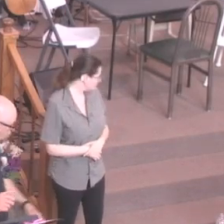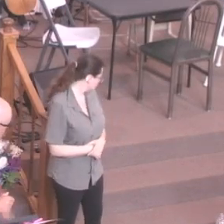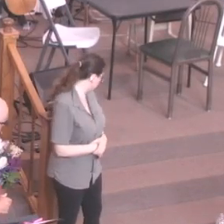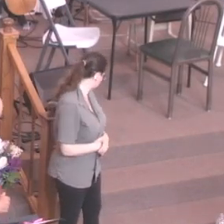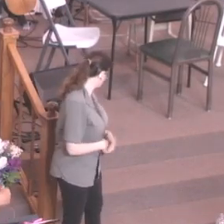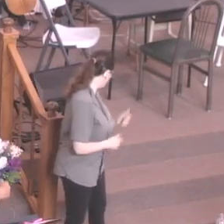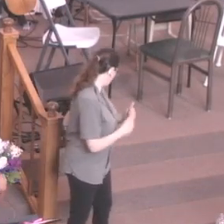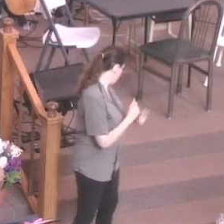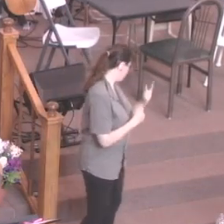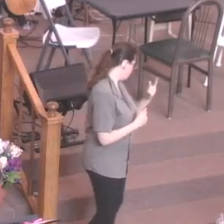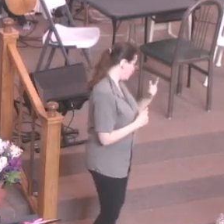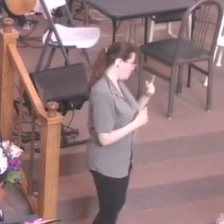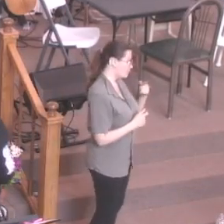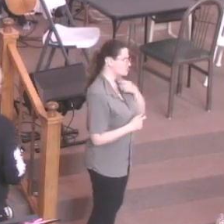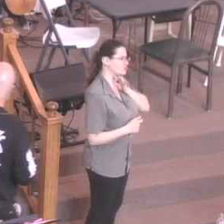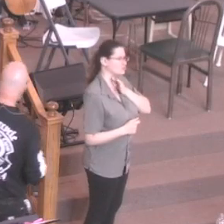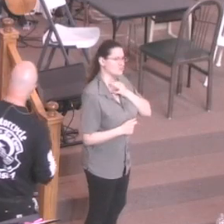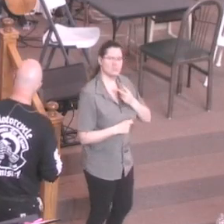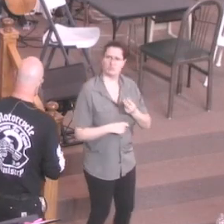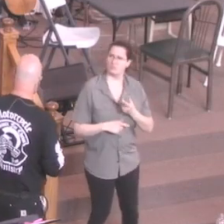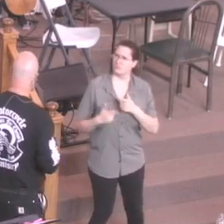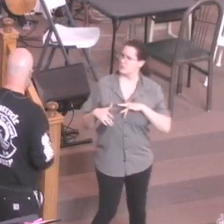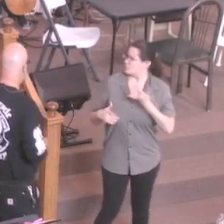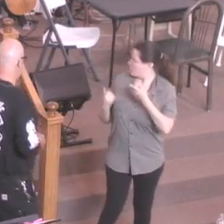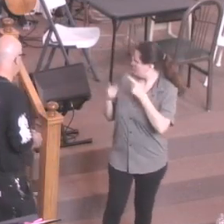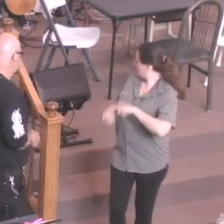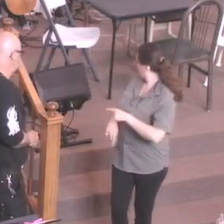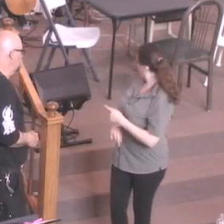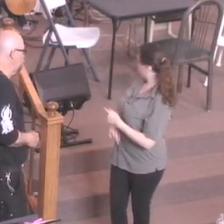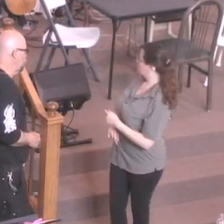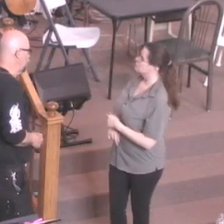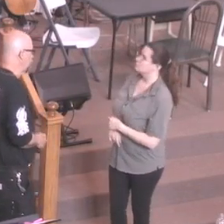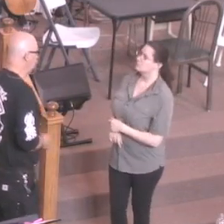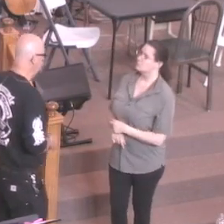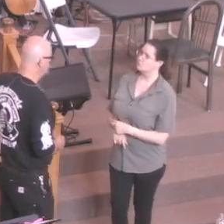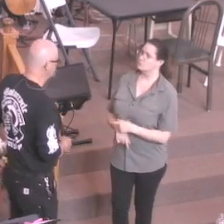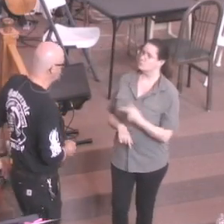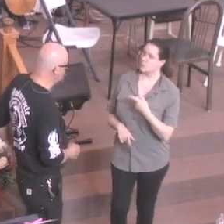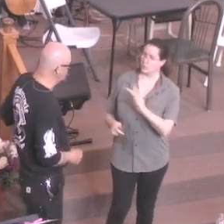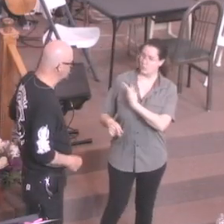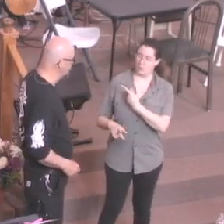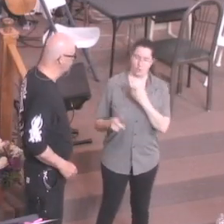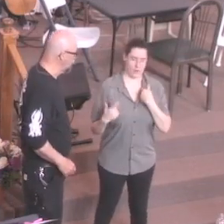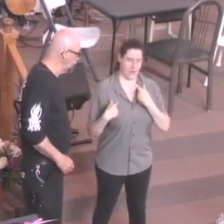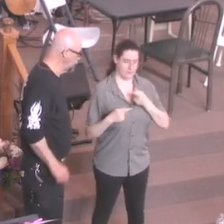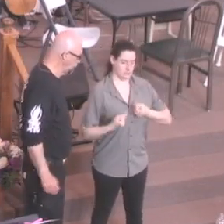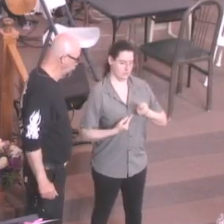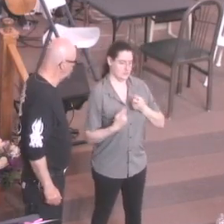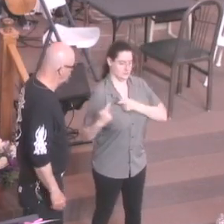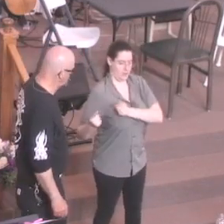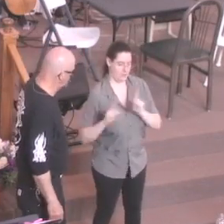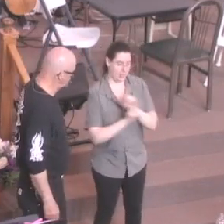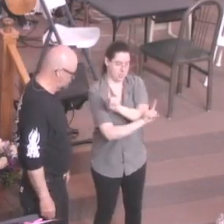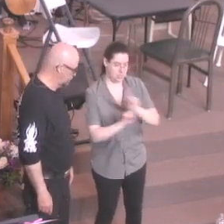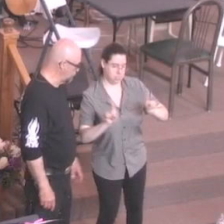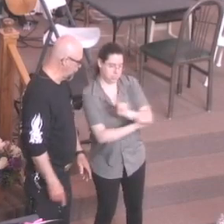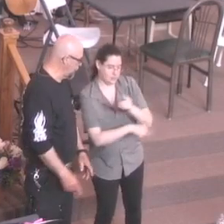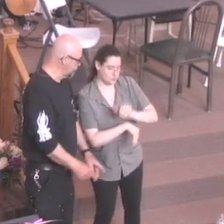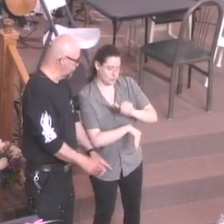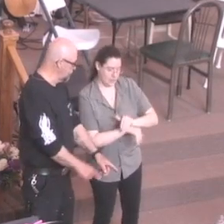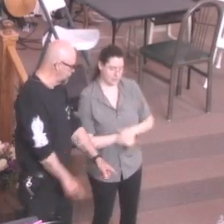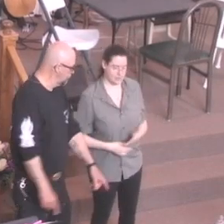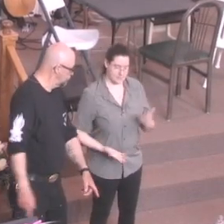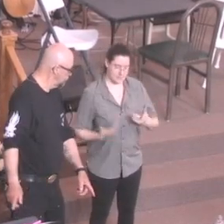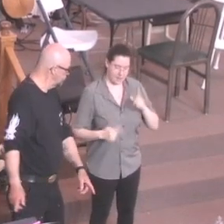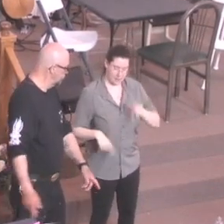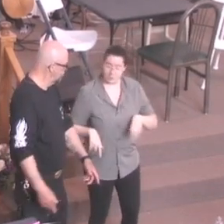everybody's kind of wondering, okay, what's going on up here? So you and I are going to have troubles tonight. We might have